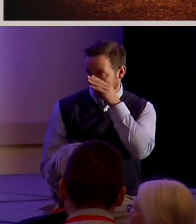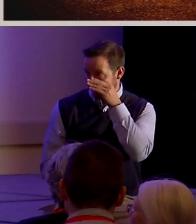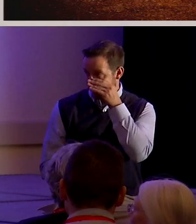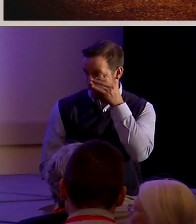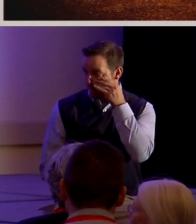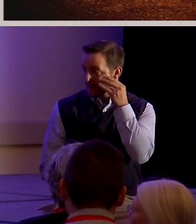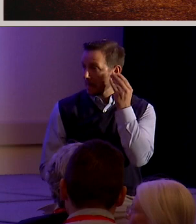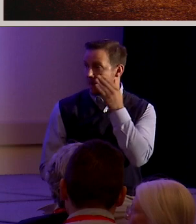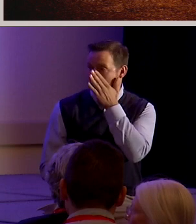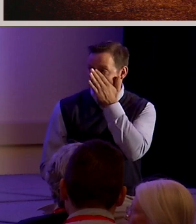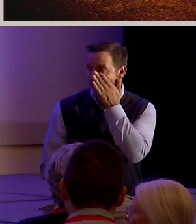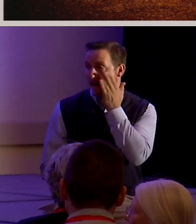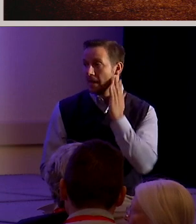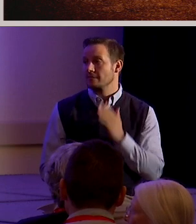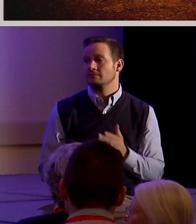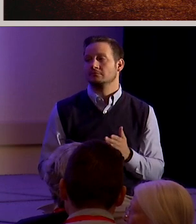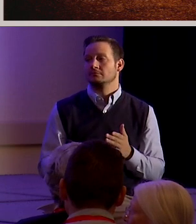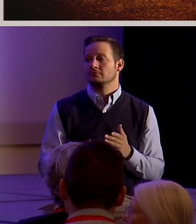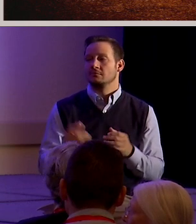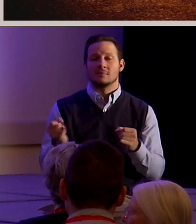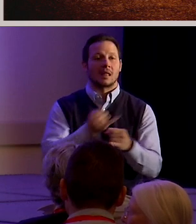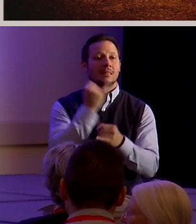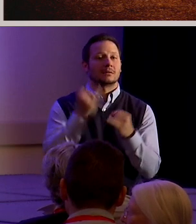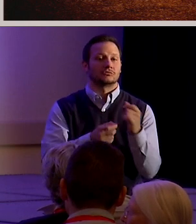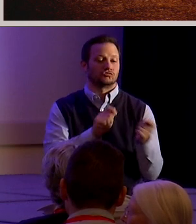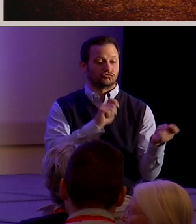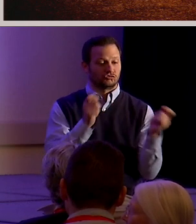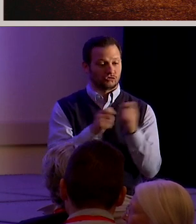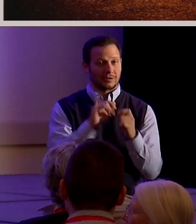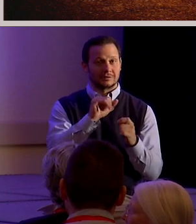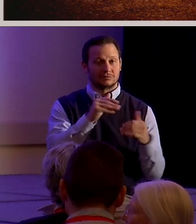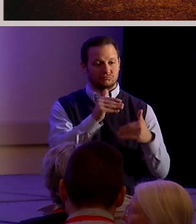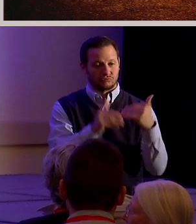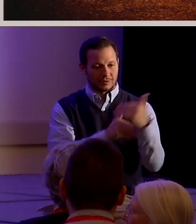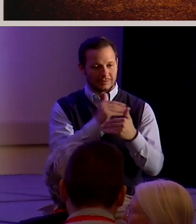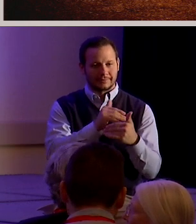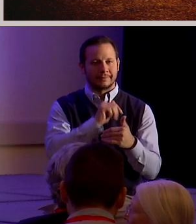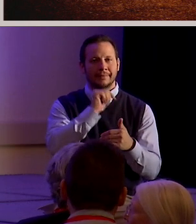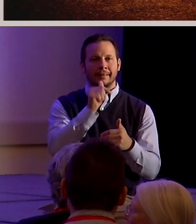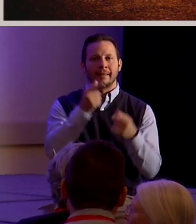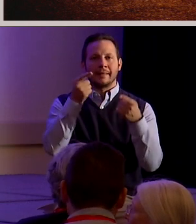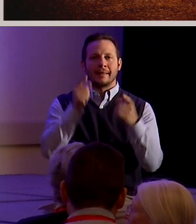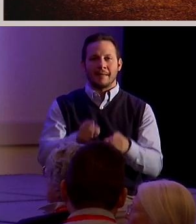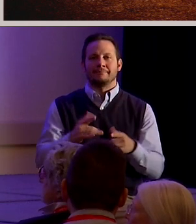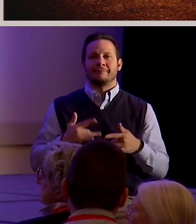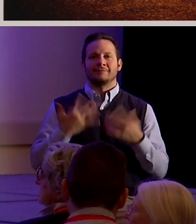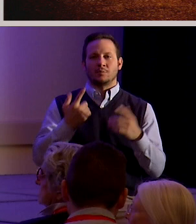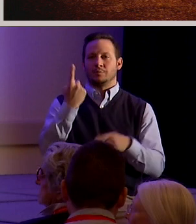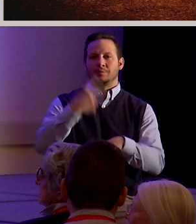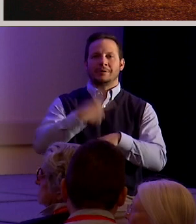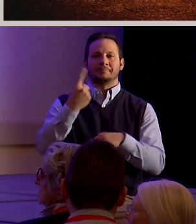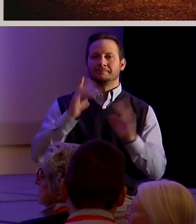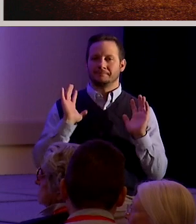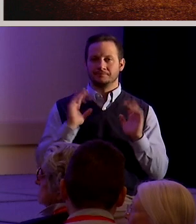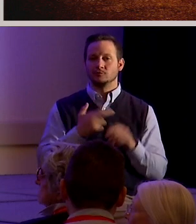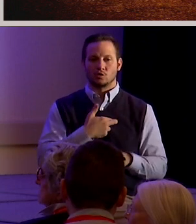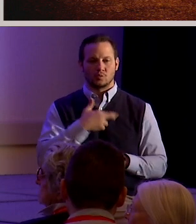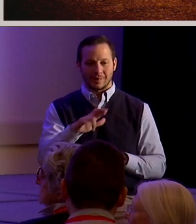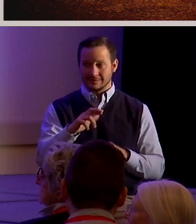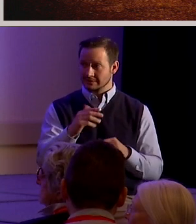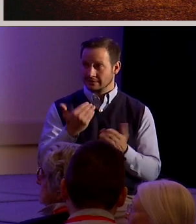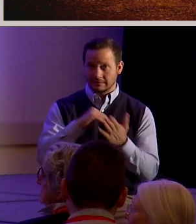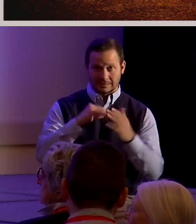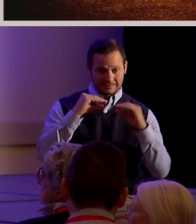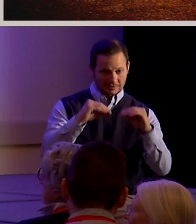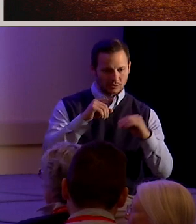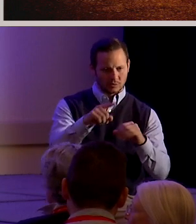website. Finally, change is a process, not an event. Religion teaches that you are broken and